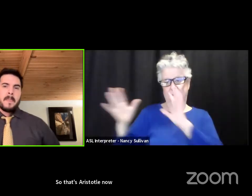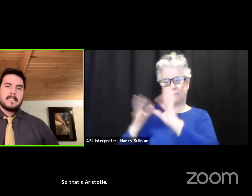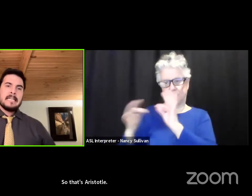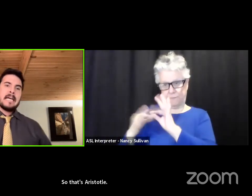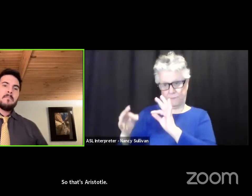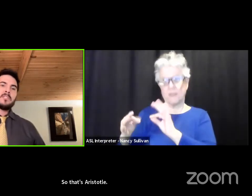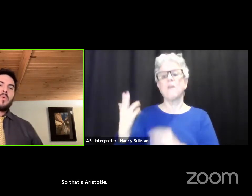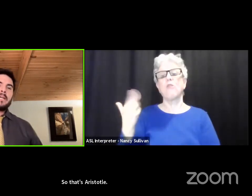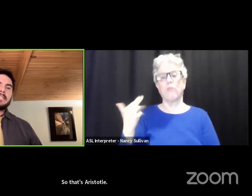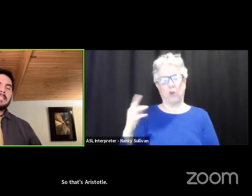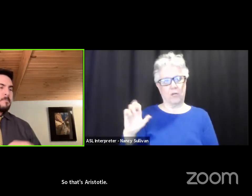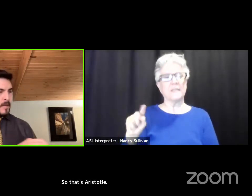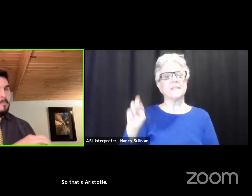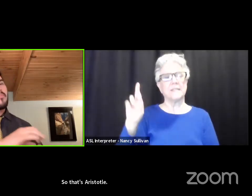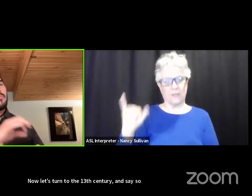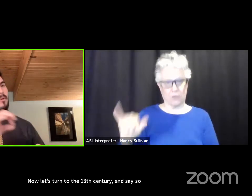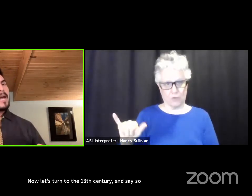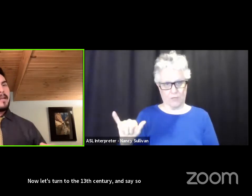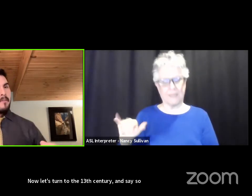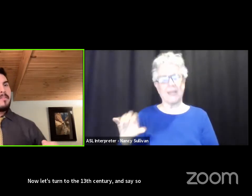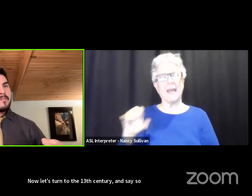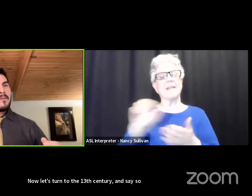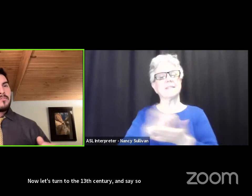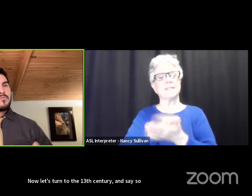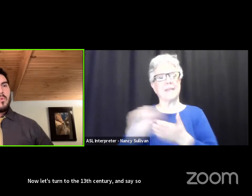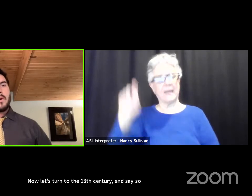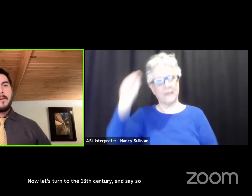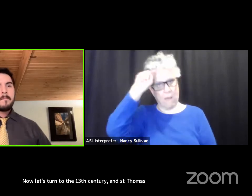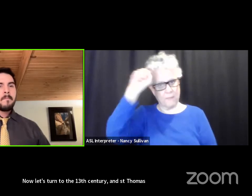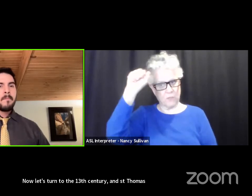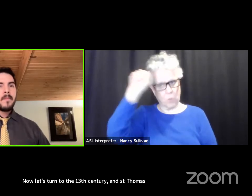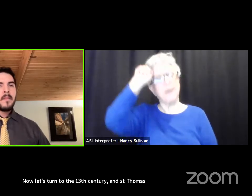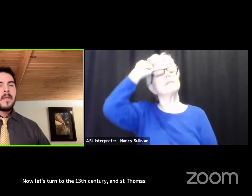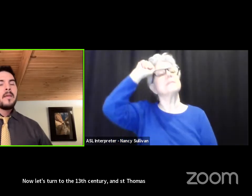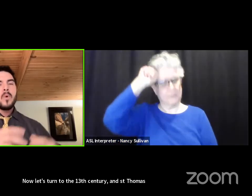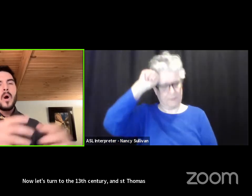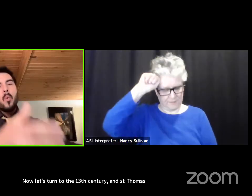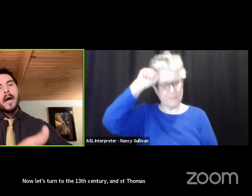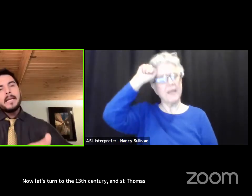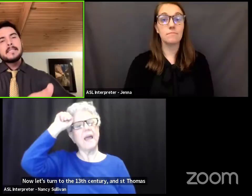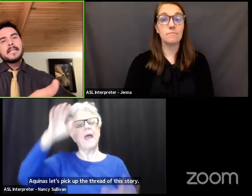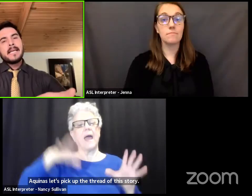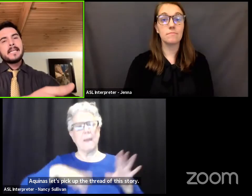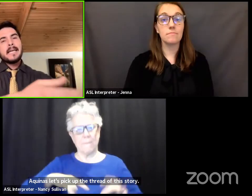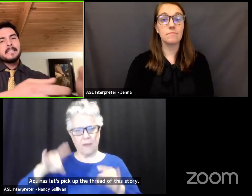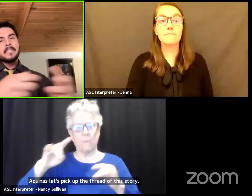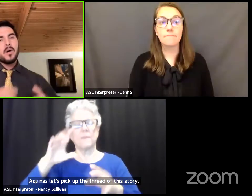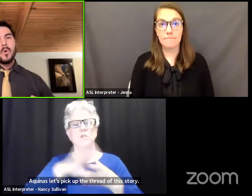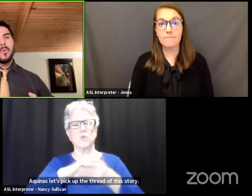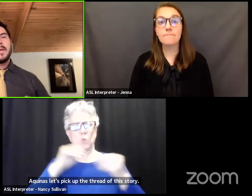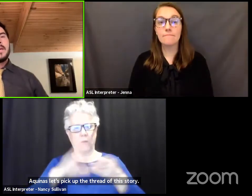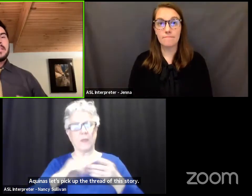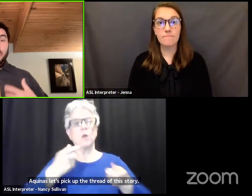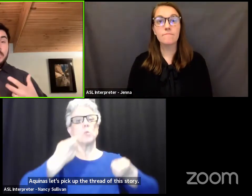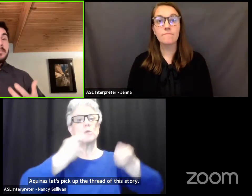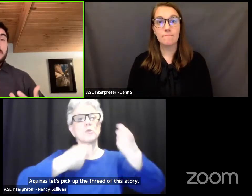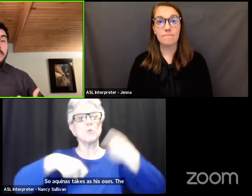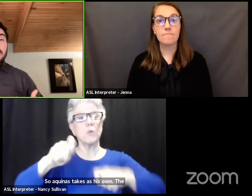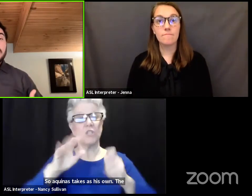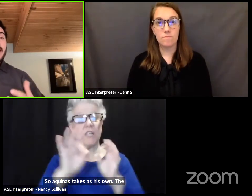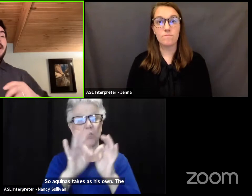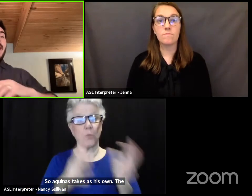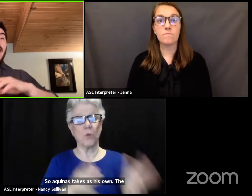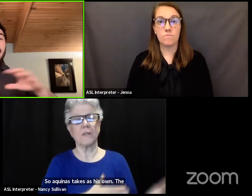century and St. Thomas Aquinas, and let's pick up the thread of this story. So Aquinas takes as his own the